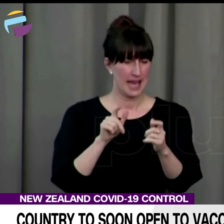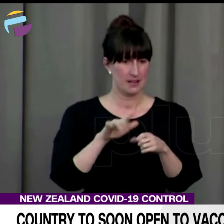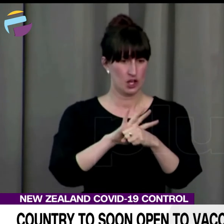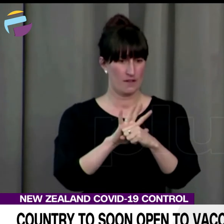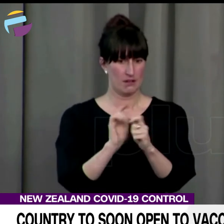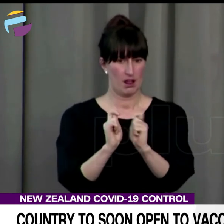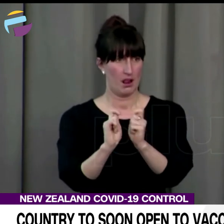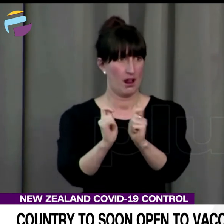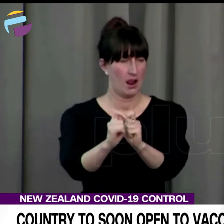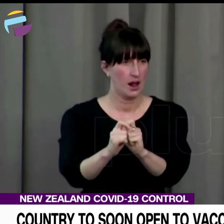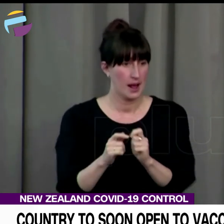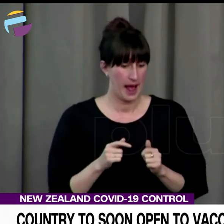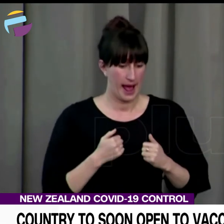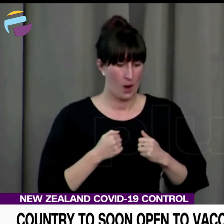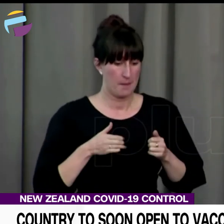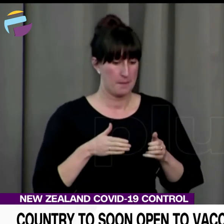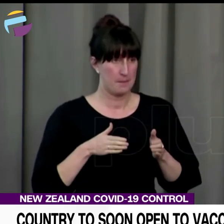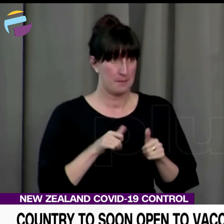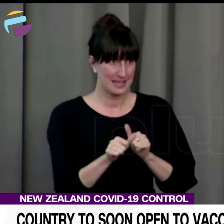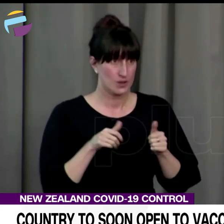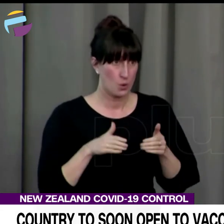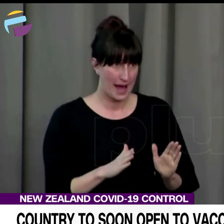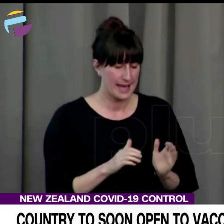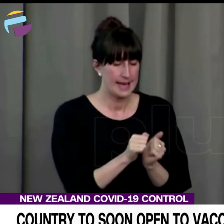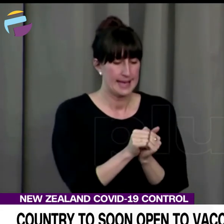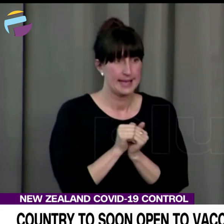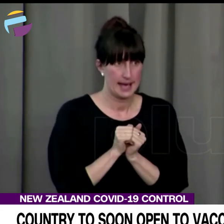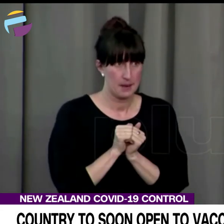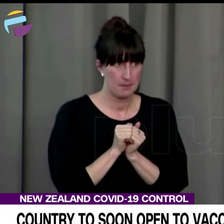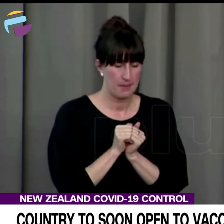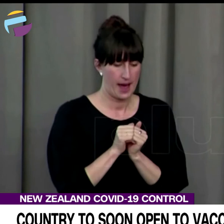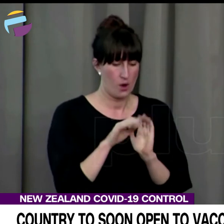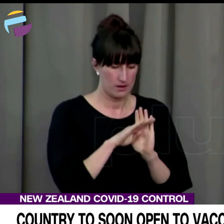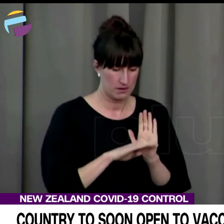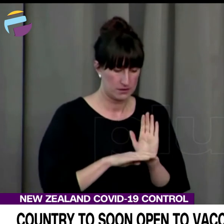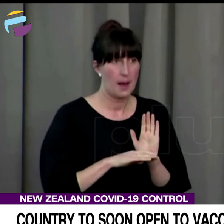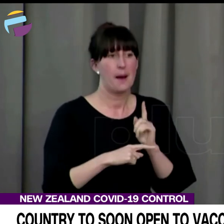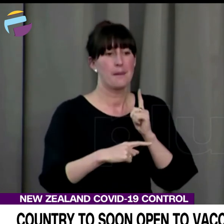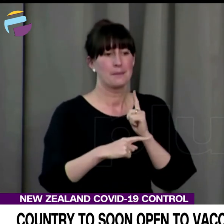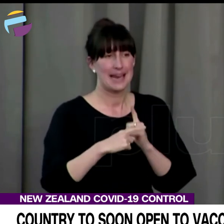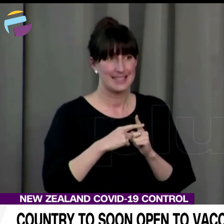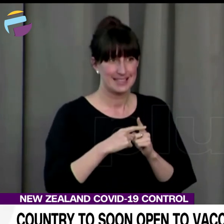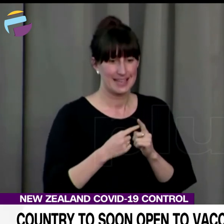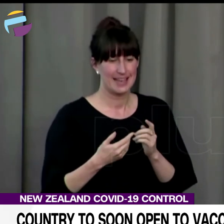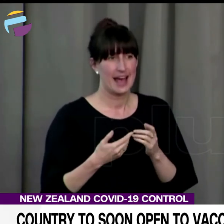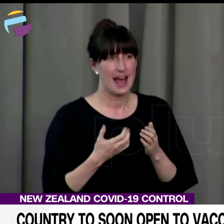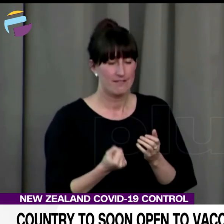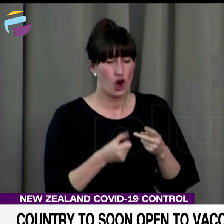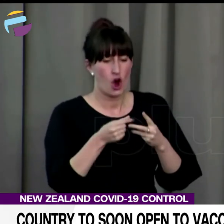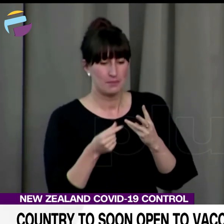do is lock in the gains achieved to date while keeping our options open and giving ourselves